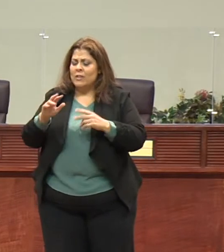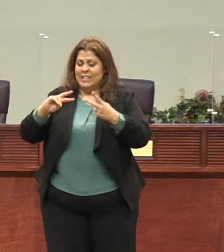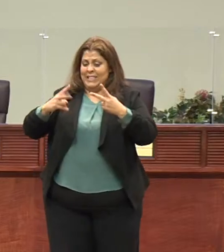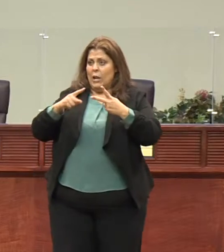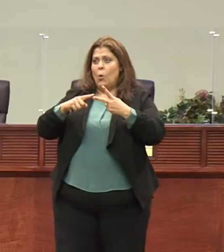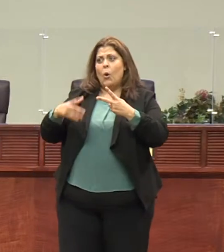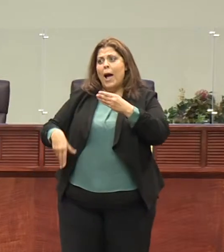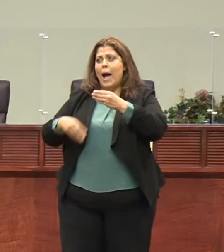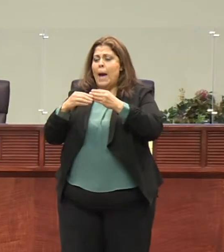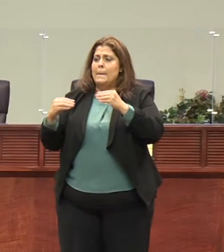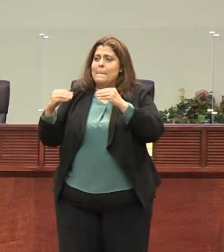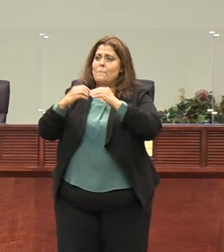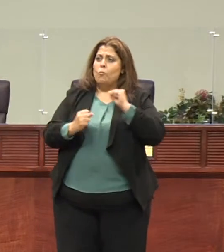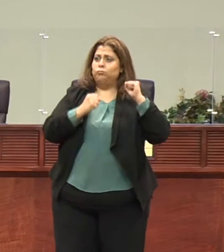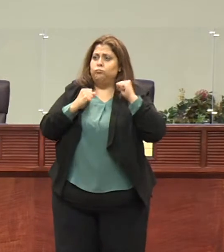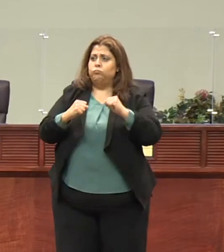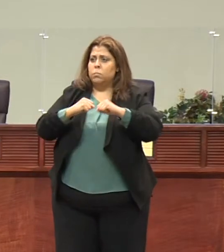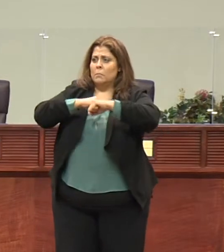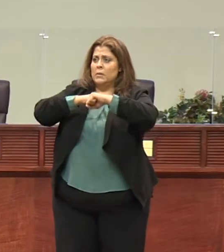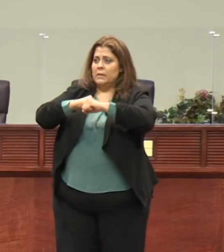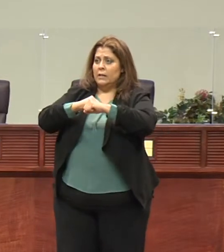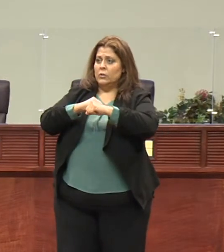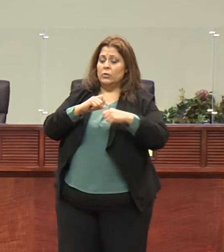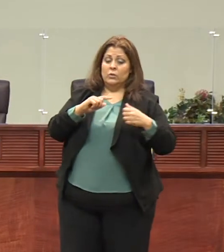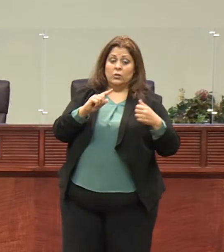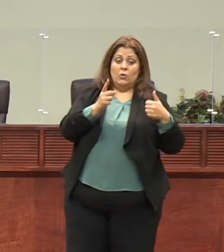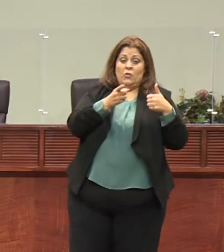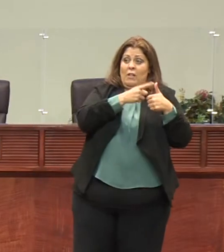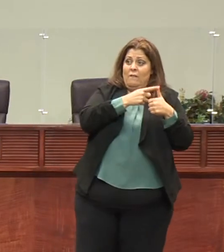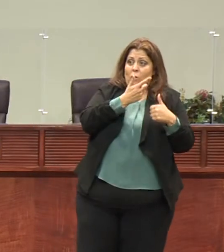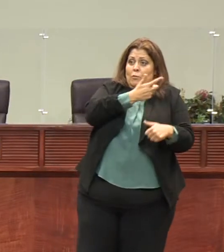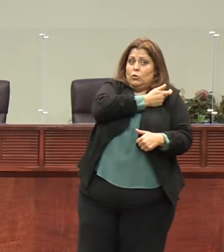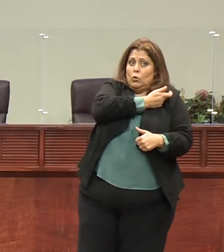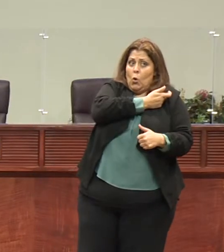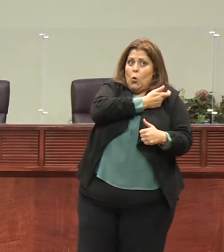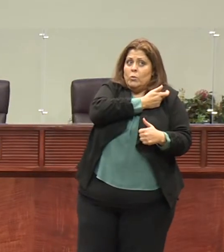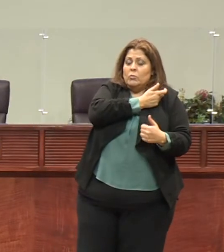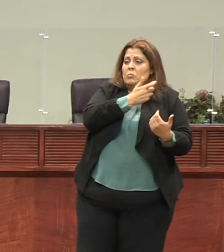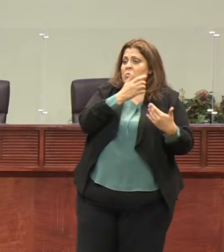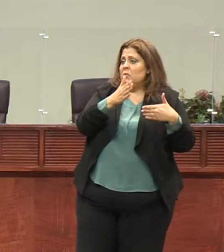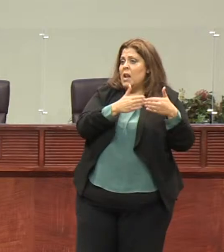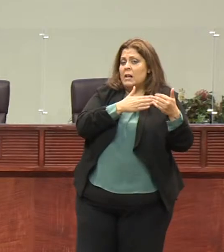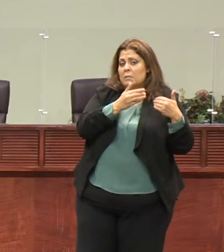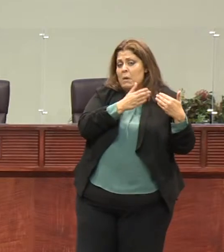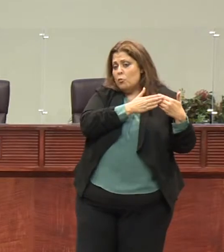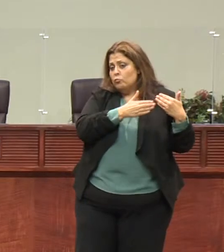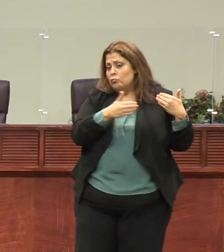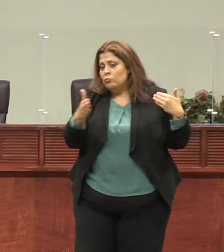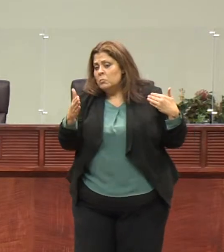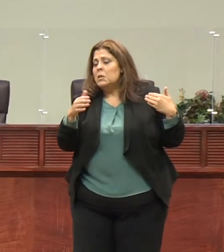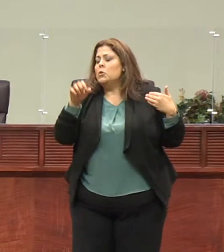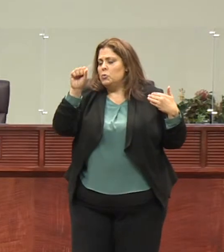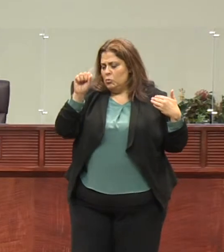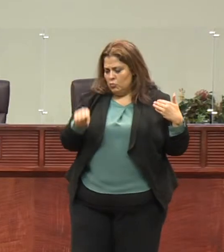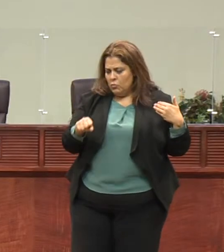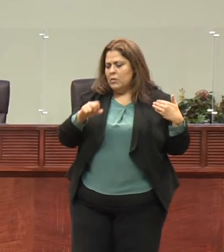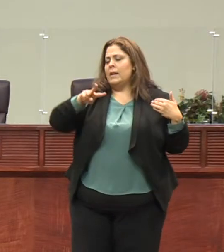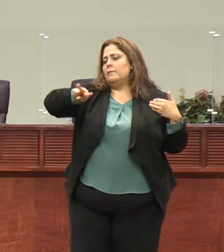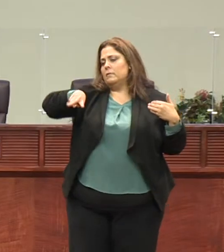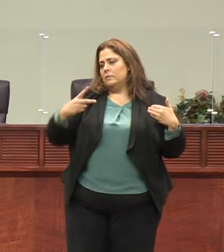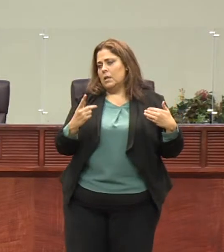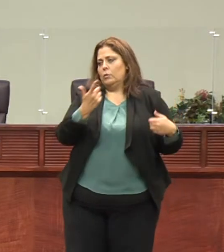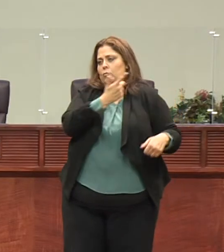again, if you have your first dose, no matter when it happened, you can have your second without needing to reinitiate